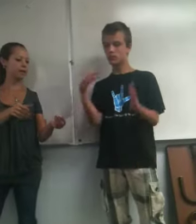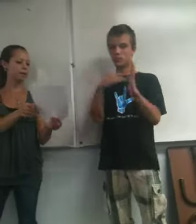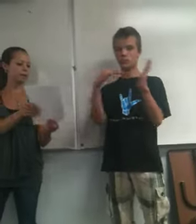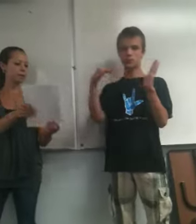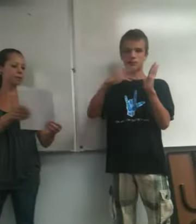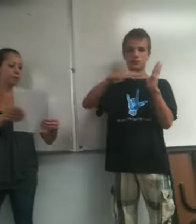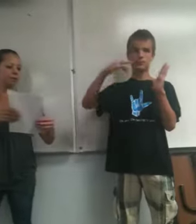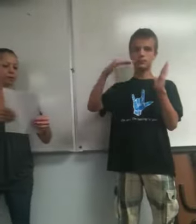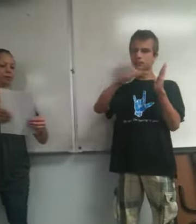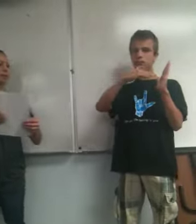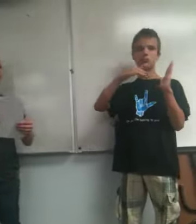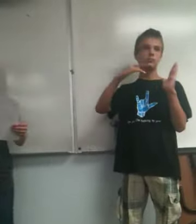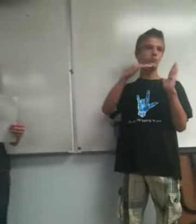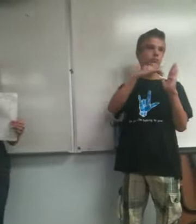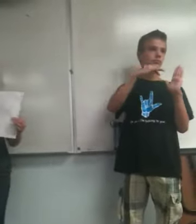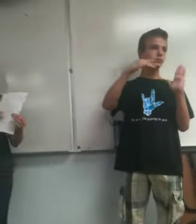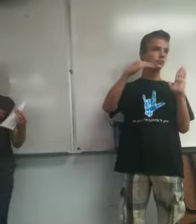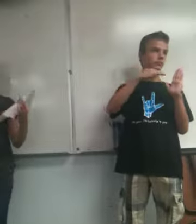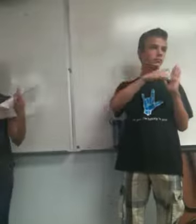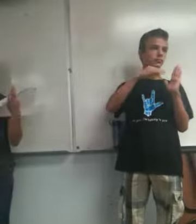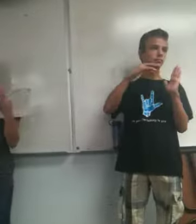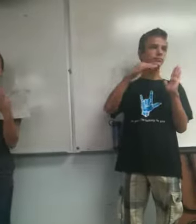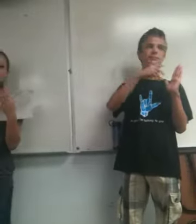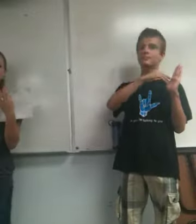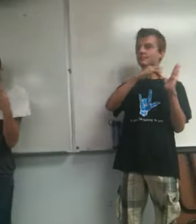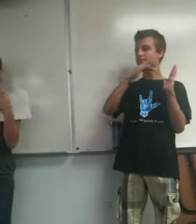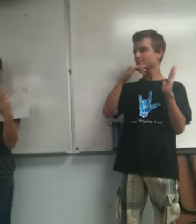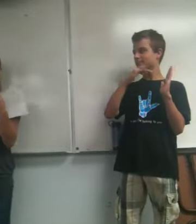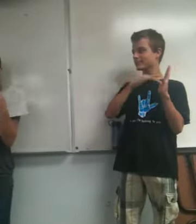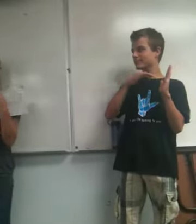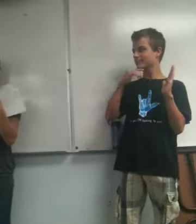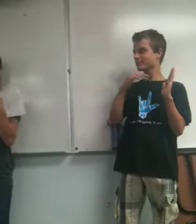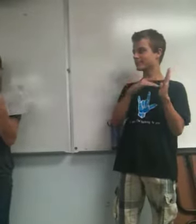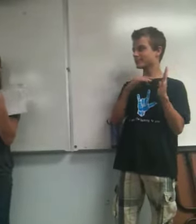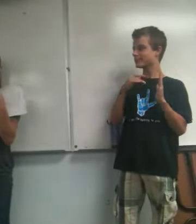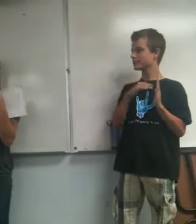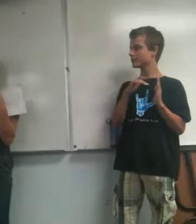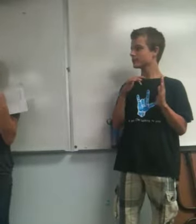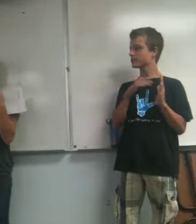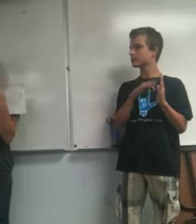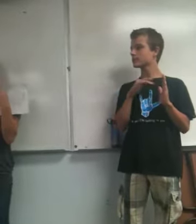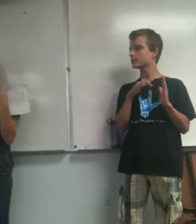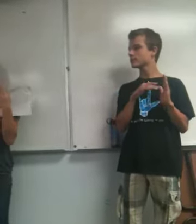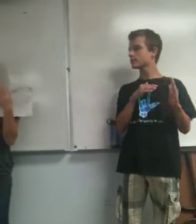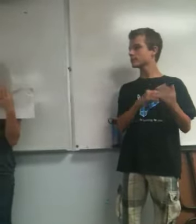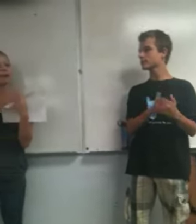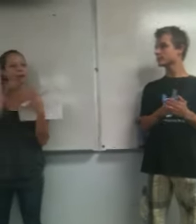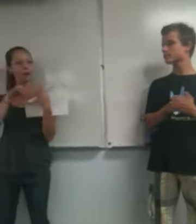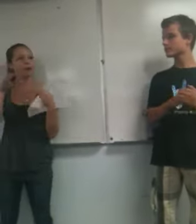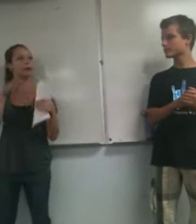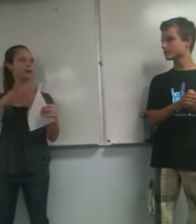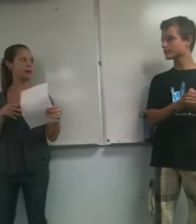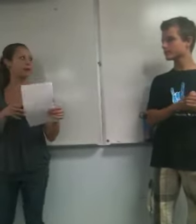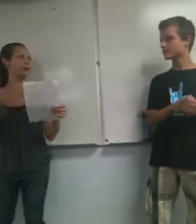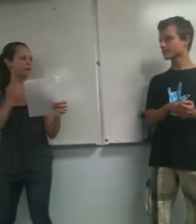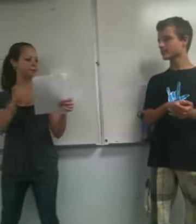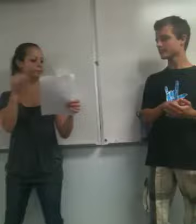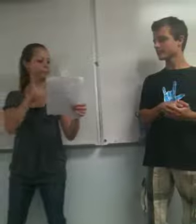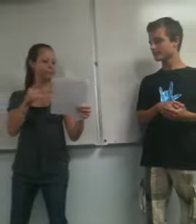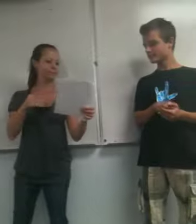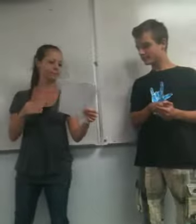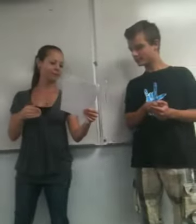Study, number 13, study. Like you're studying for a test and be looking at it again and again and